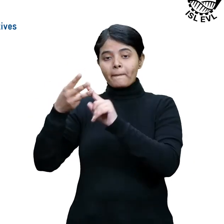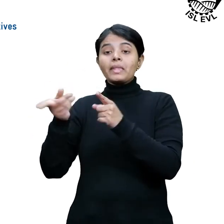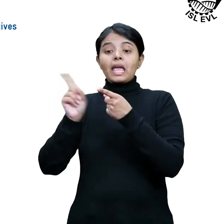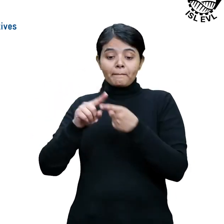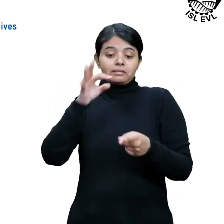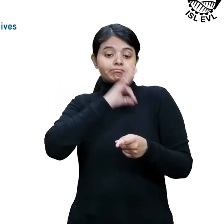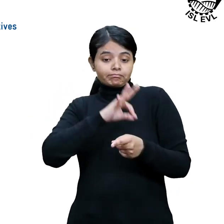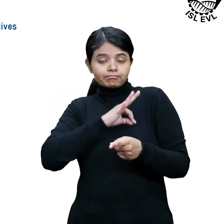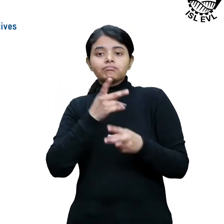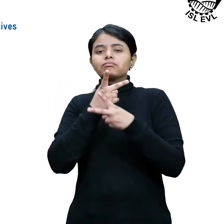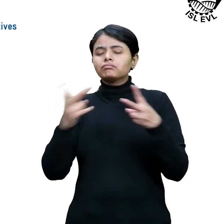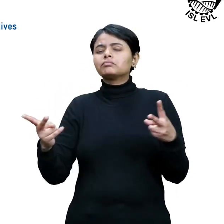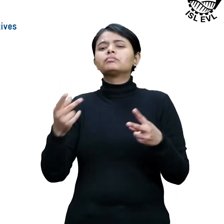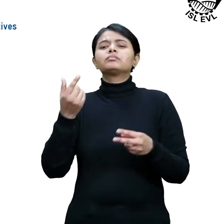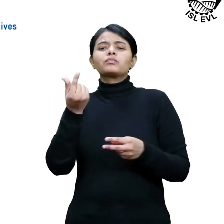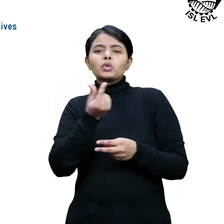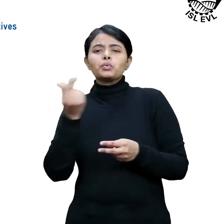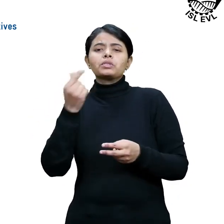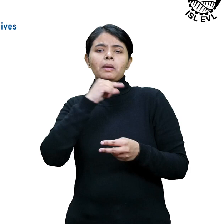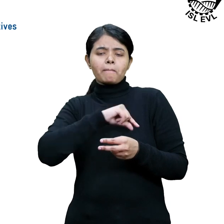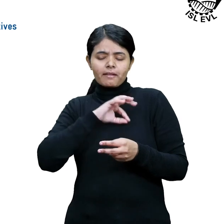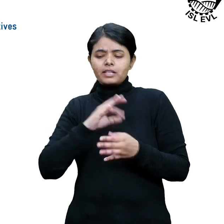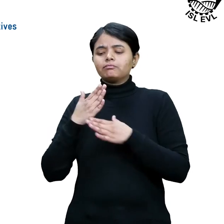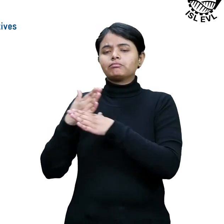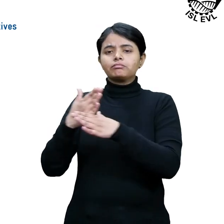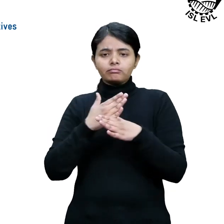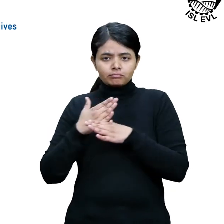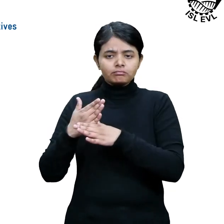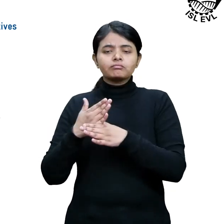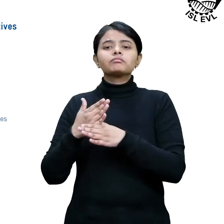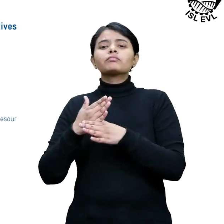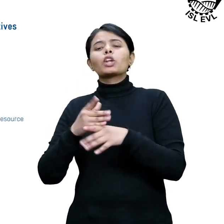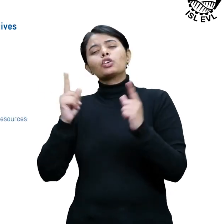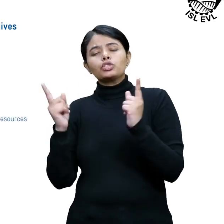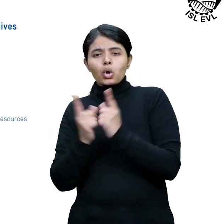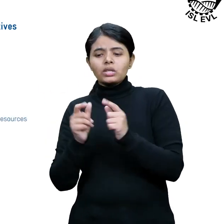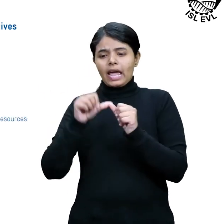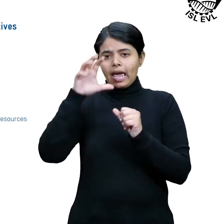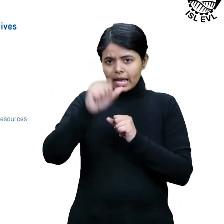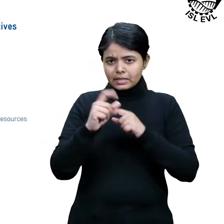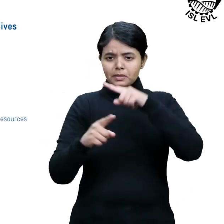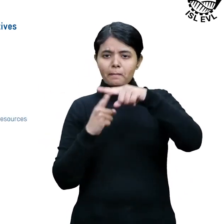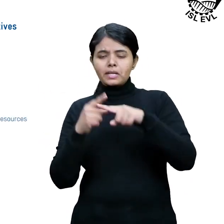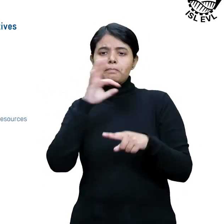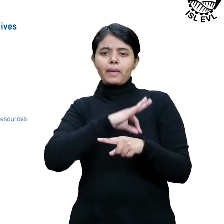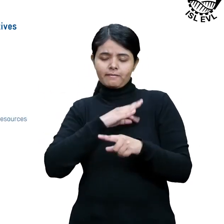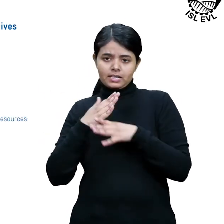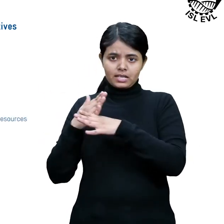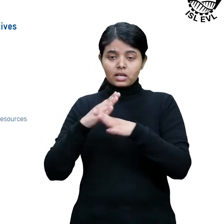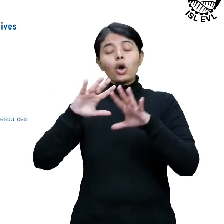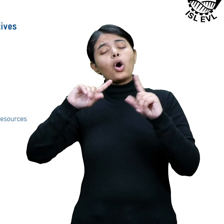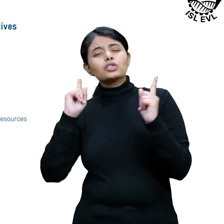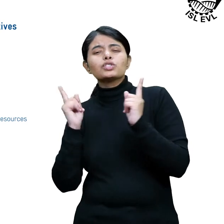equitable sharing of the benefits arising out of the utilization of biological resources, or in short,